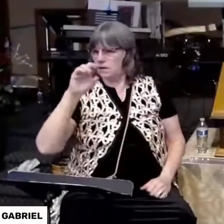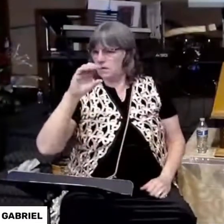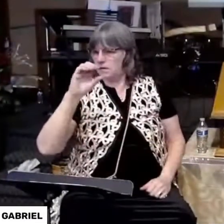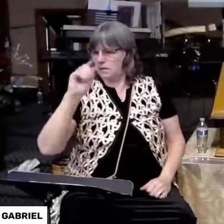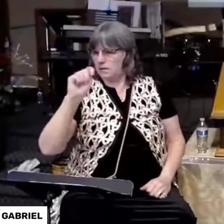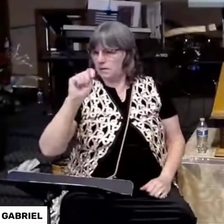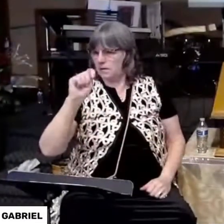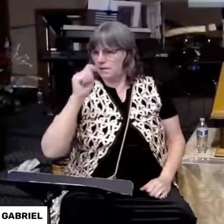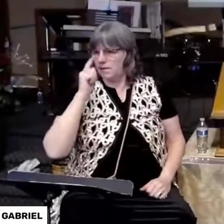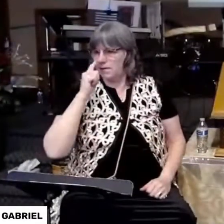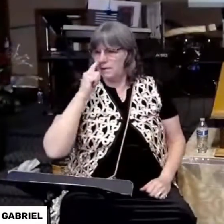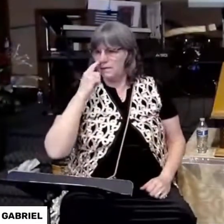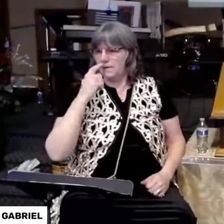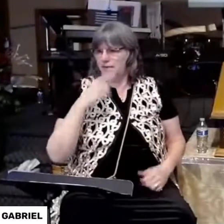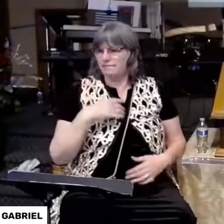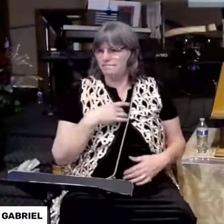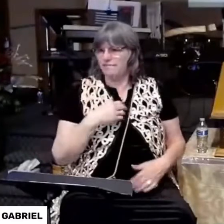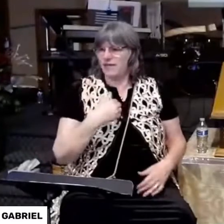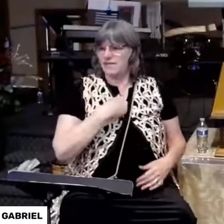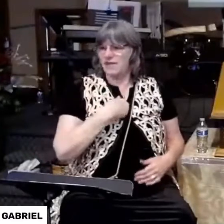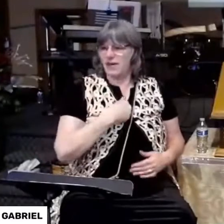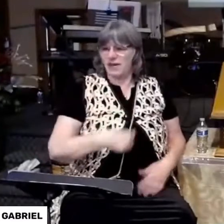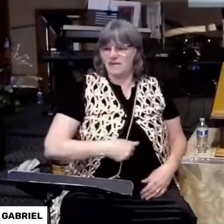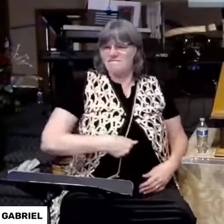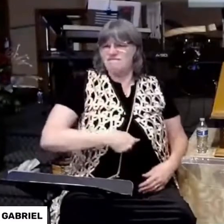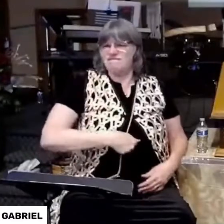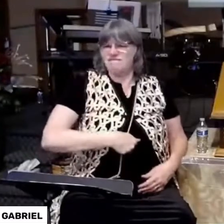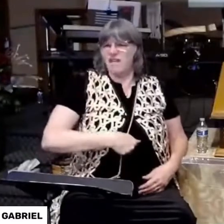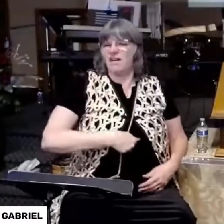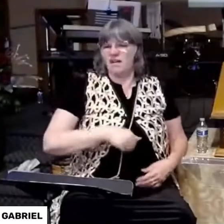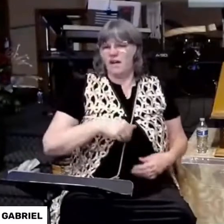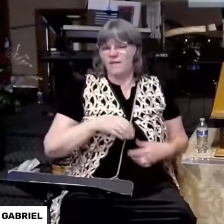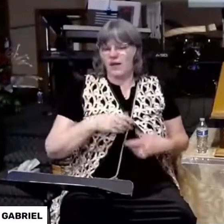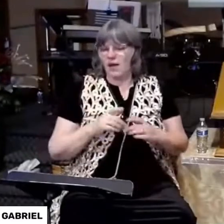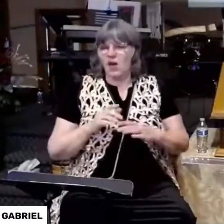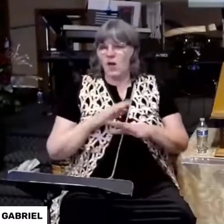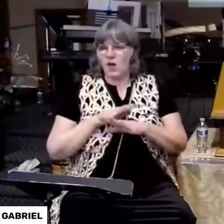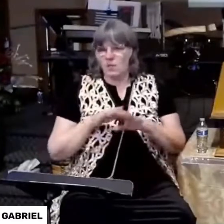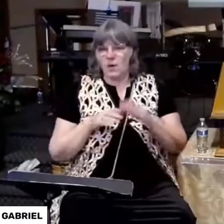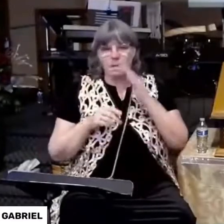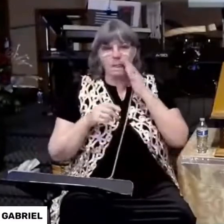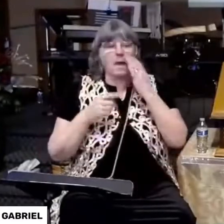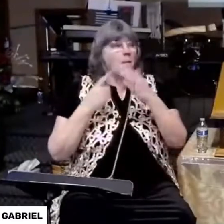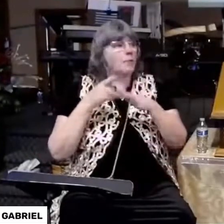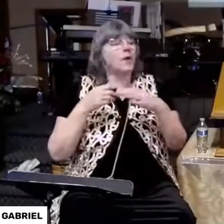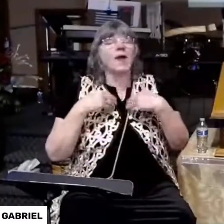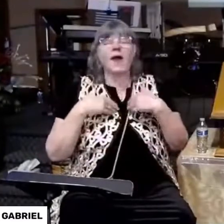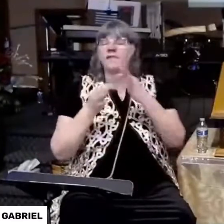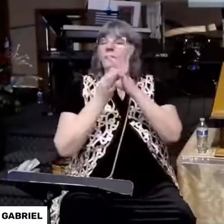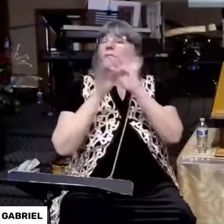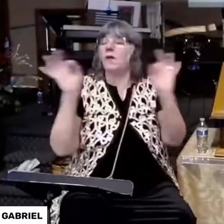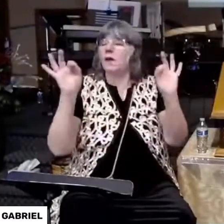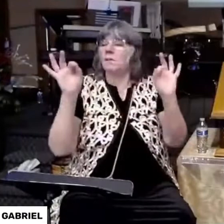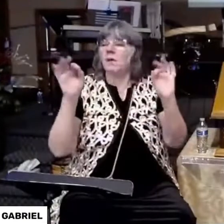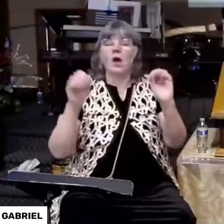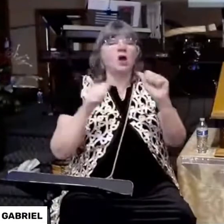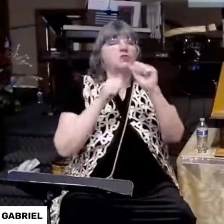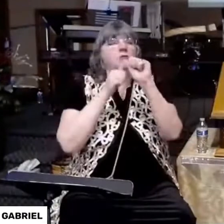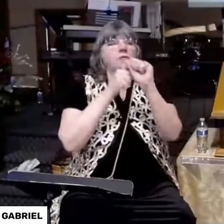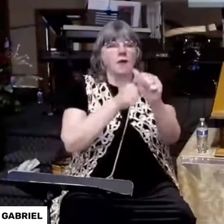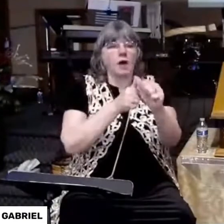freedom. No one can take that away from us. No one. Never, ever, ever, ever.